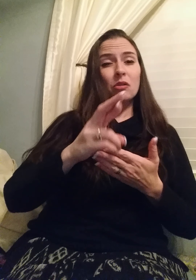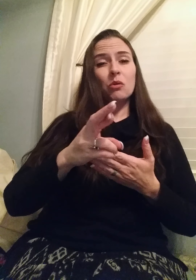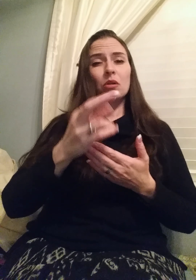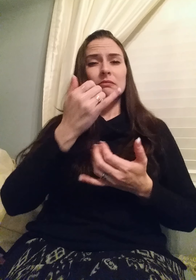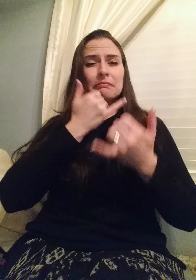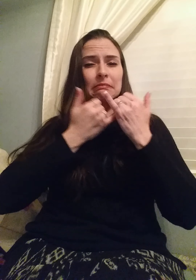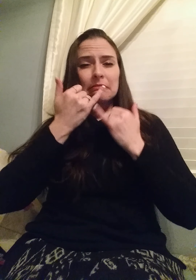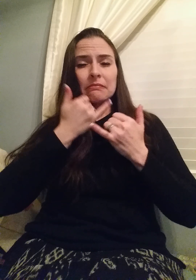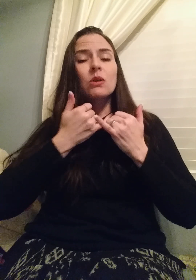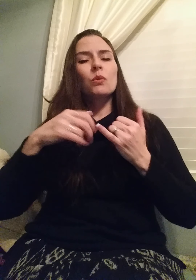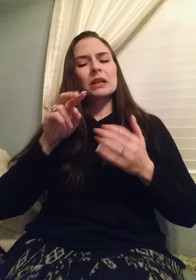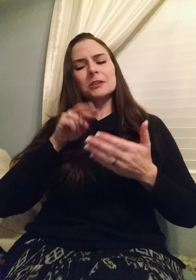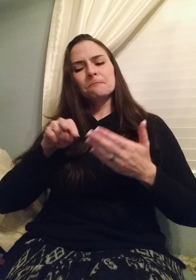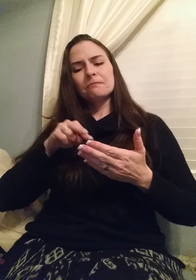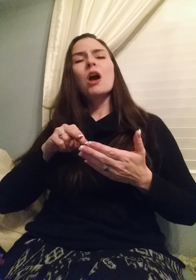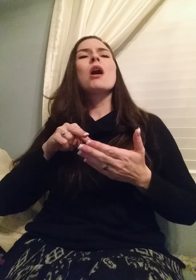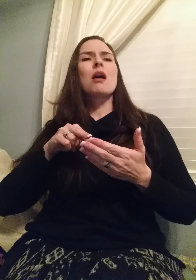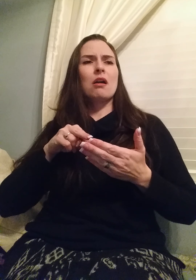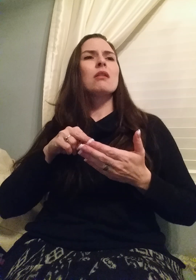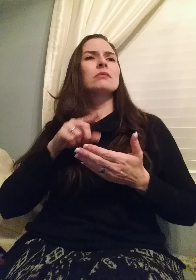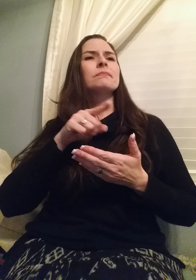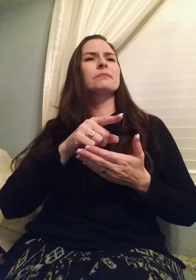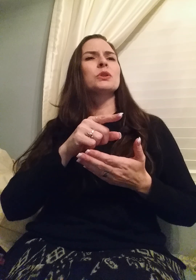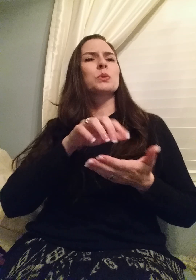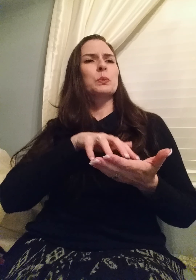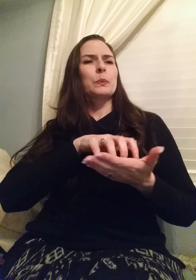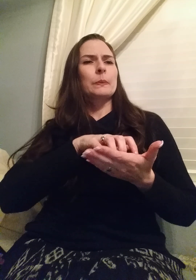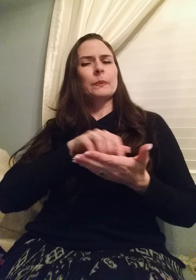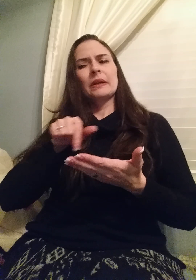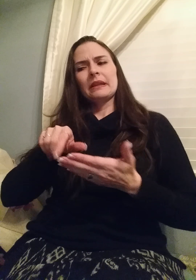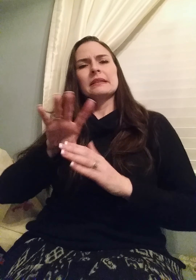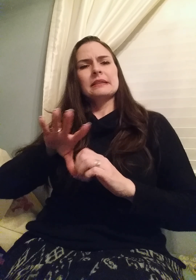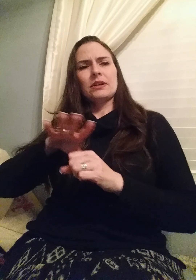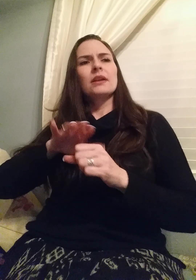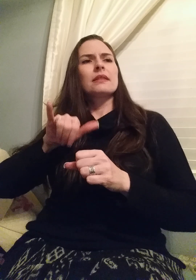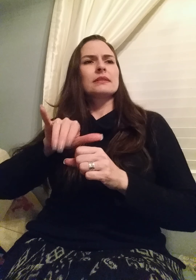Once you've passed the mid-program evaluation, you can then jump into the interpreting classes.